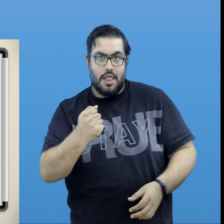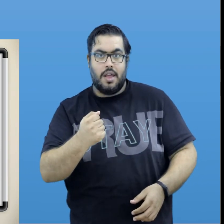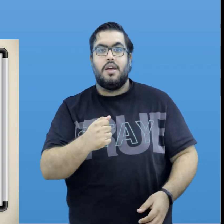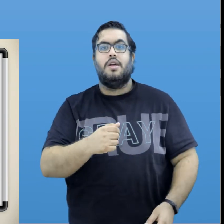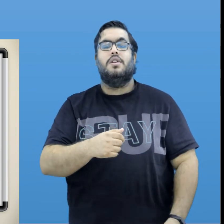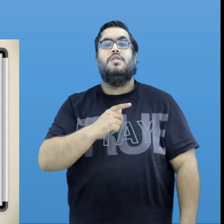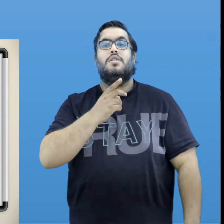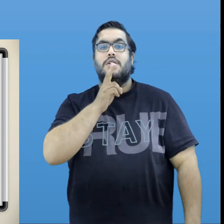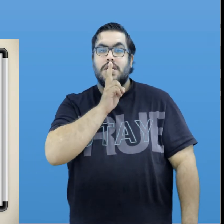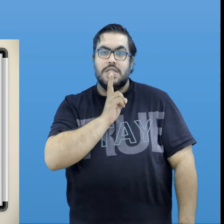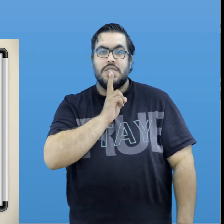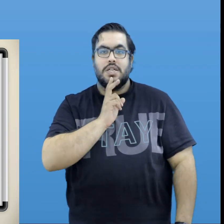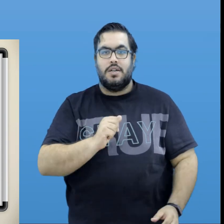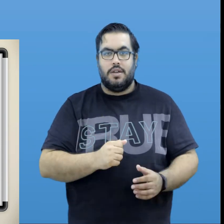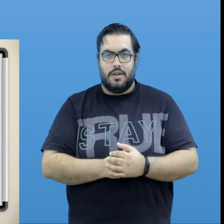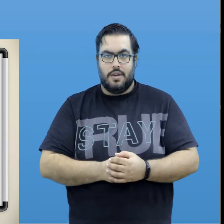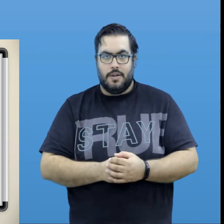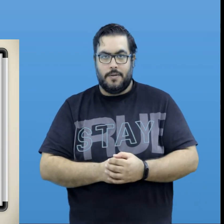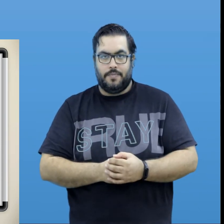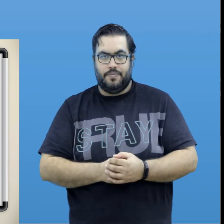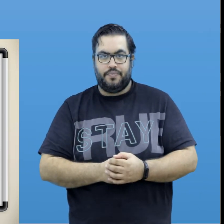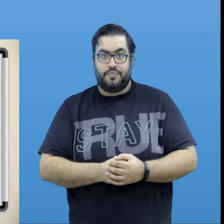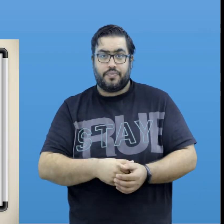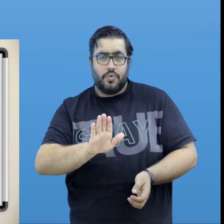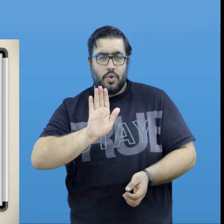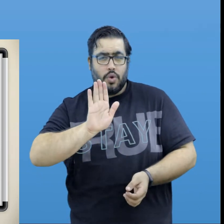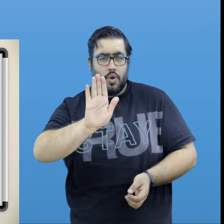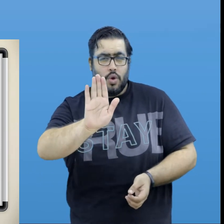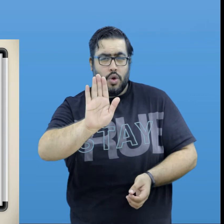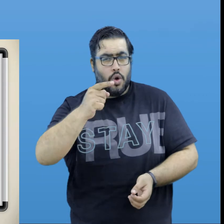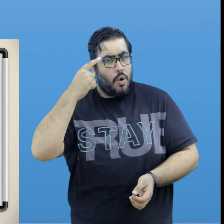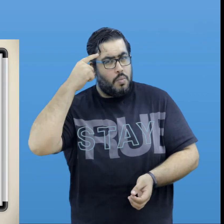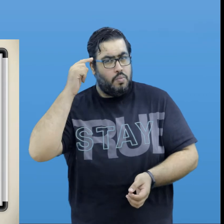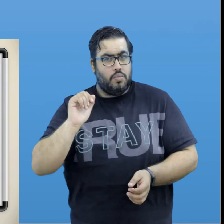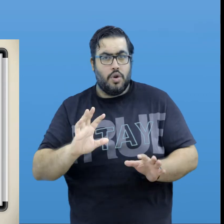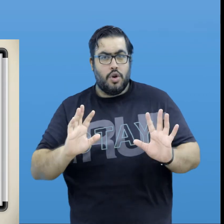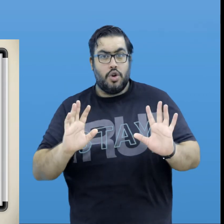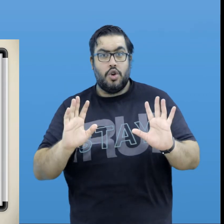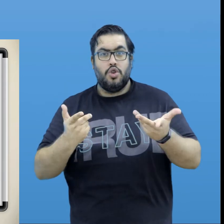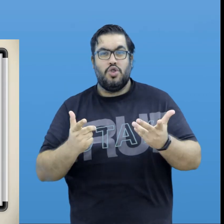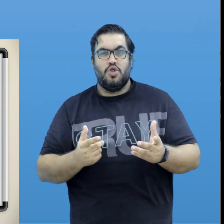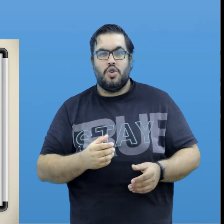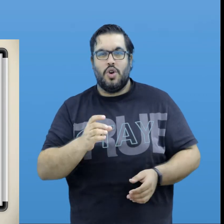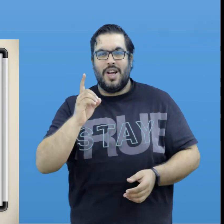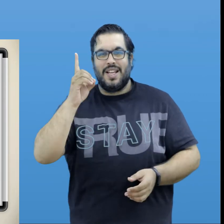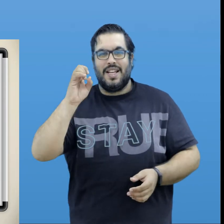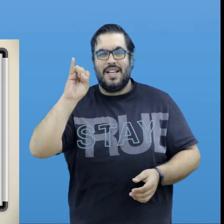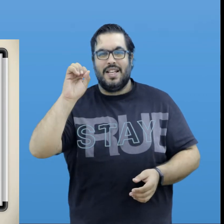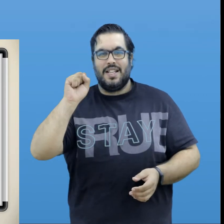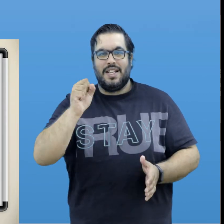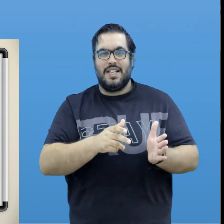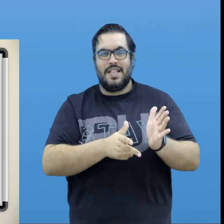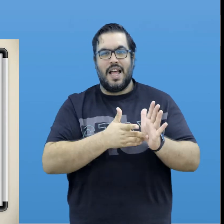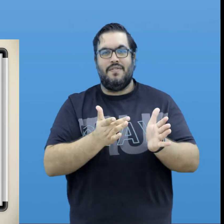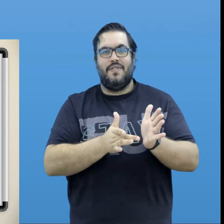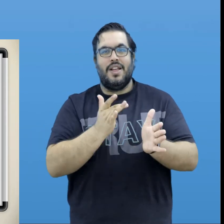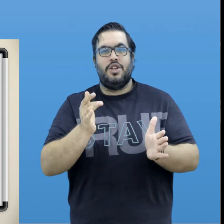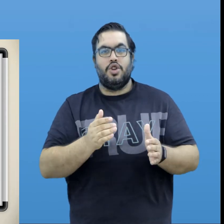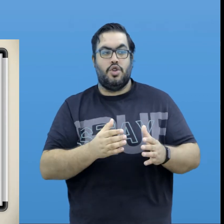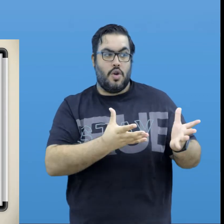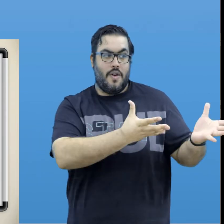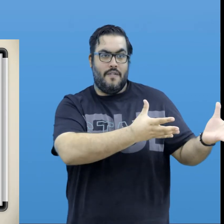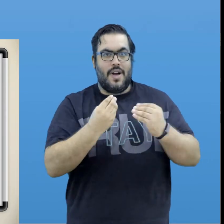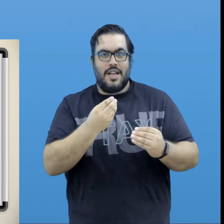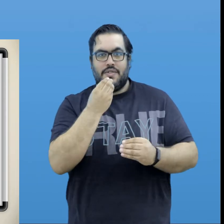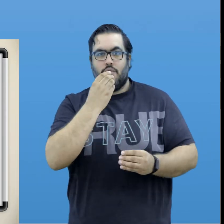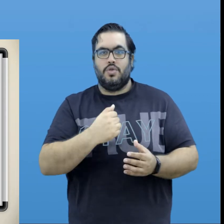into make decisions faster. This is a simple vocabulary change. We changed the word